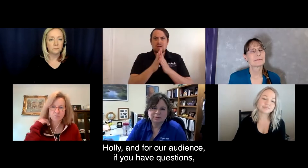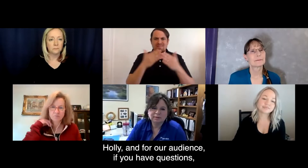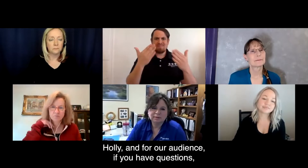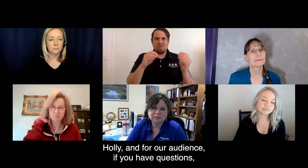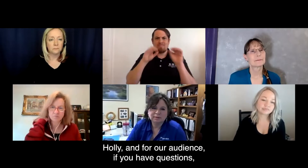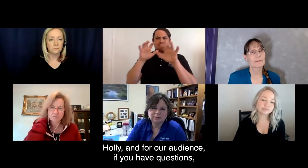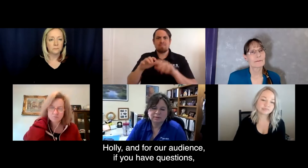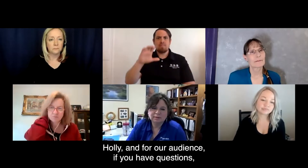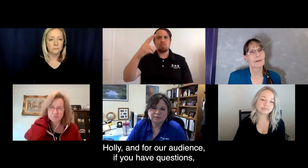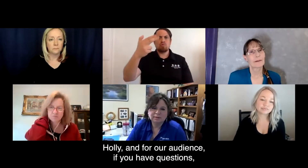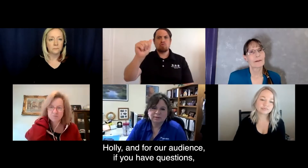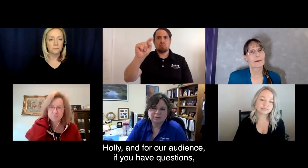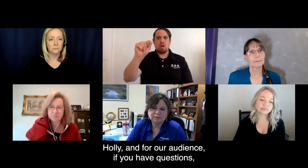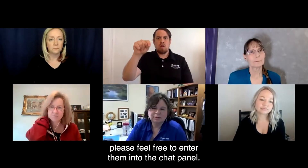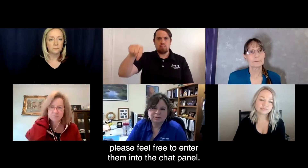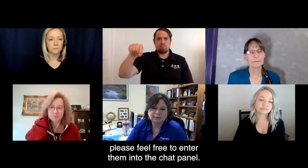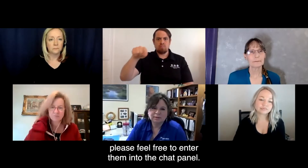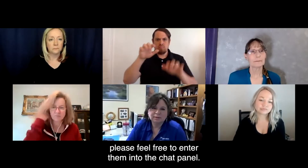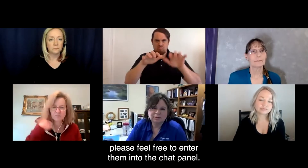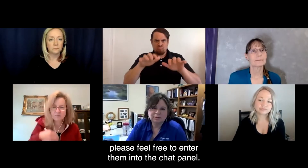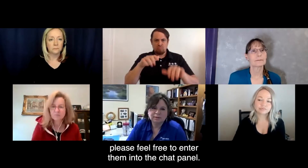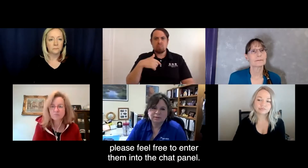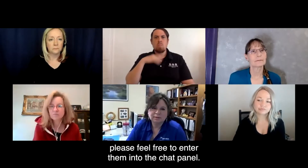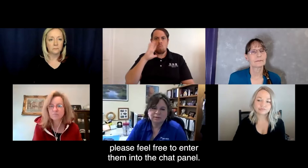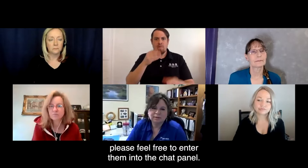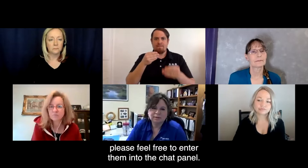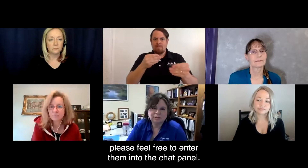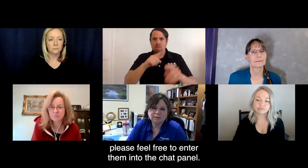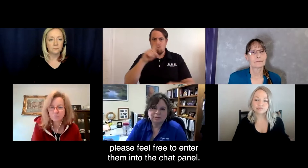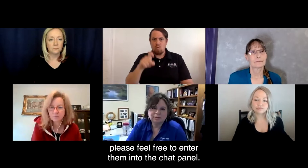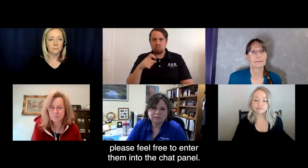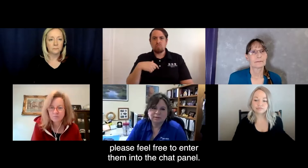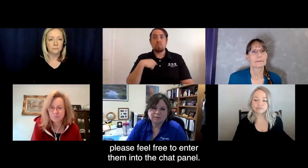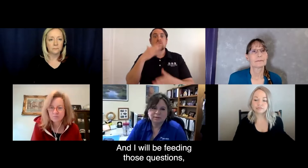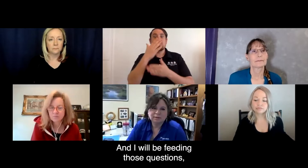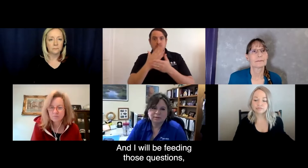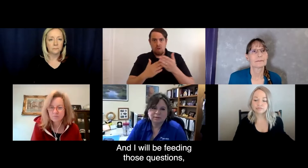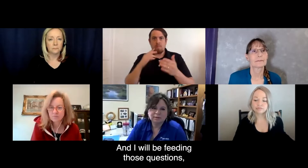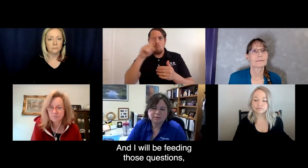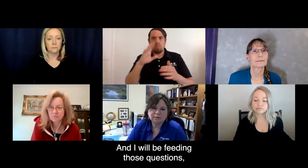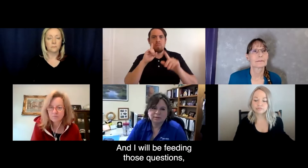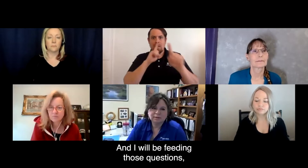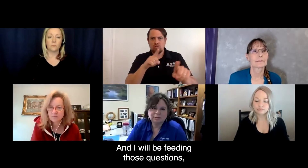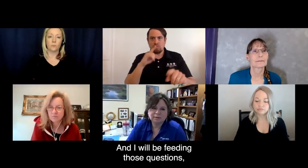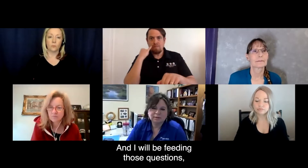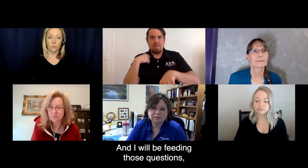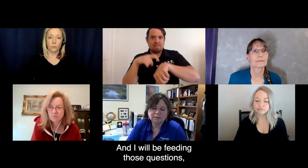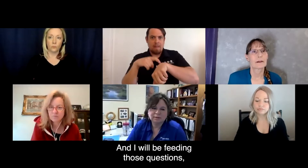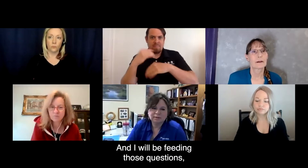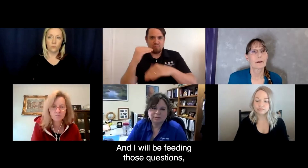our audience, if you have questions, please feel free to enter them into the chat panel, and I will be feeding those